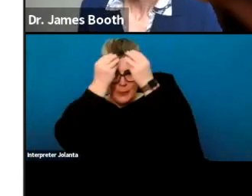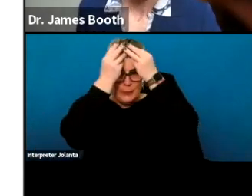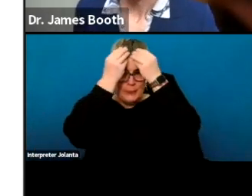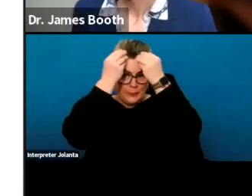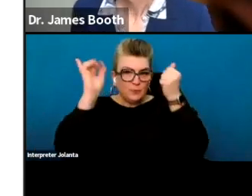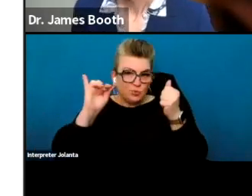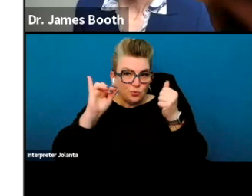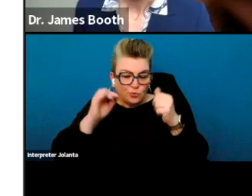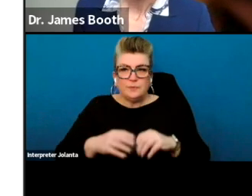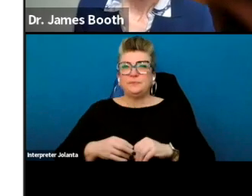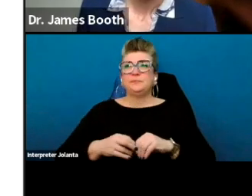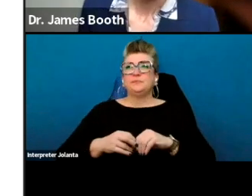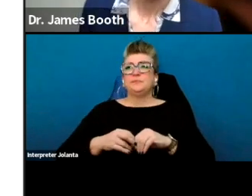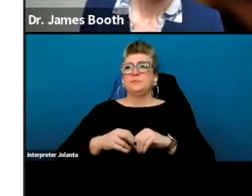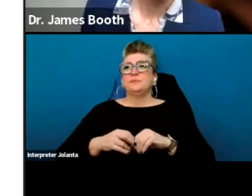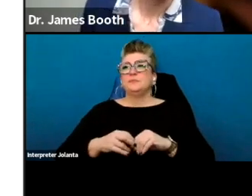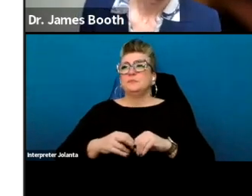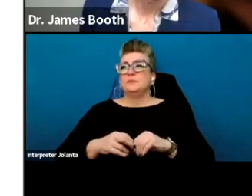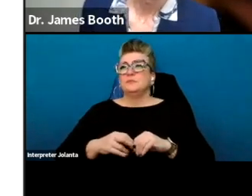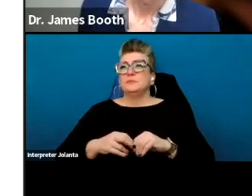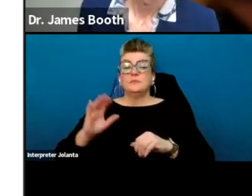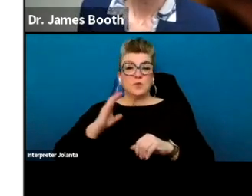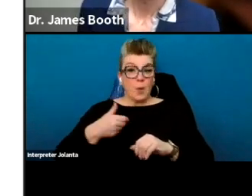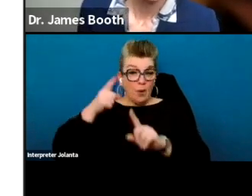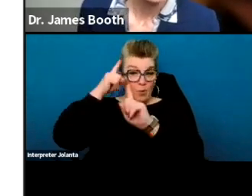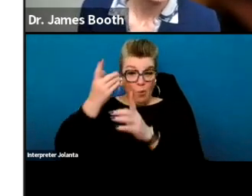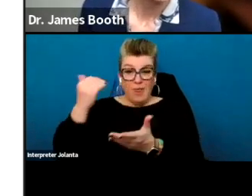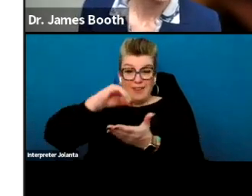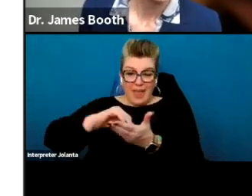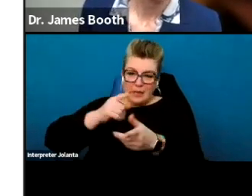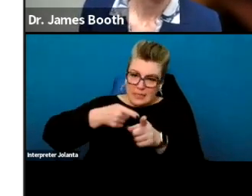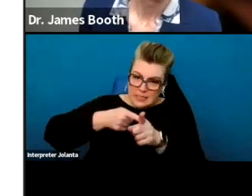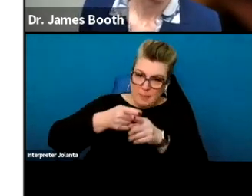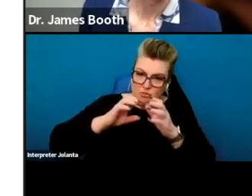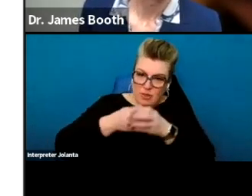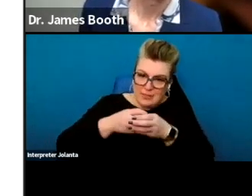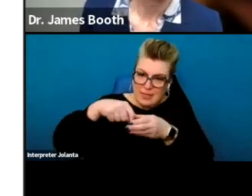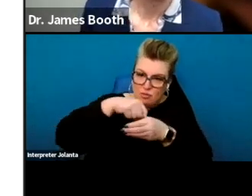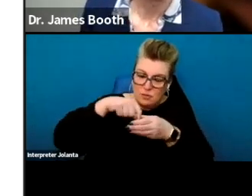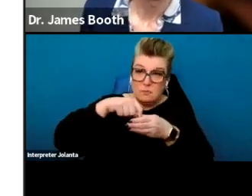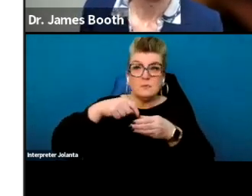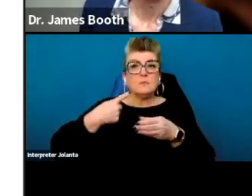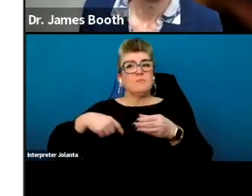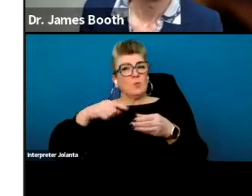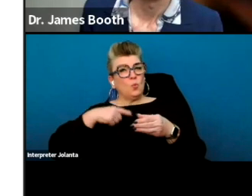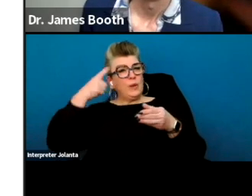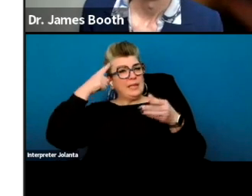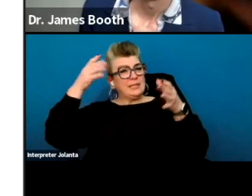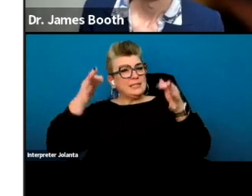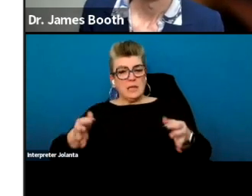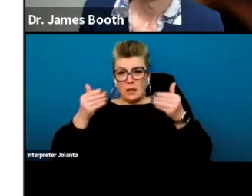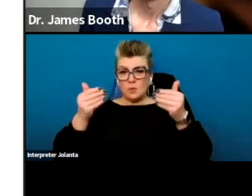So yeah, our goal was to look at specialization. We chose to actually use